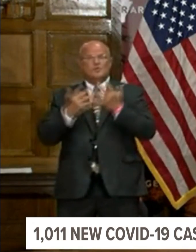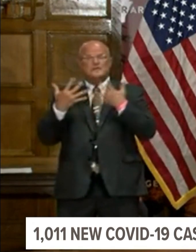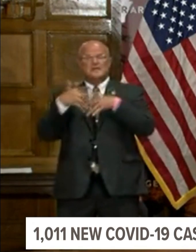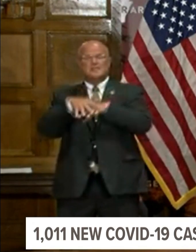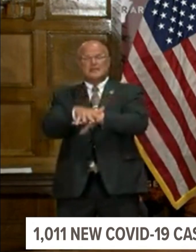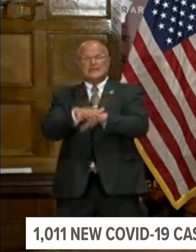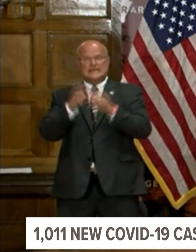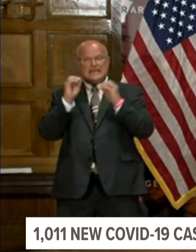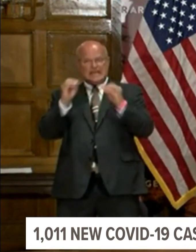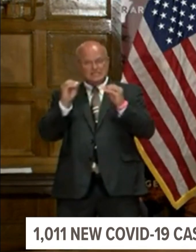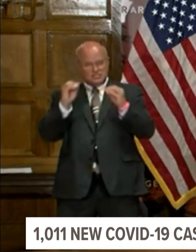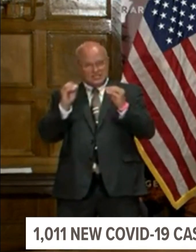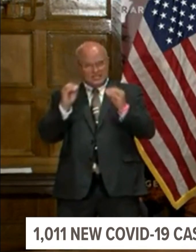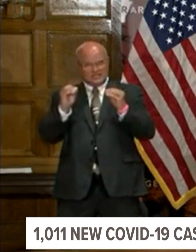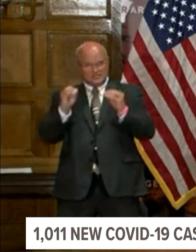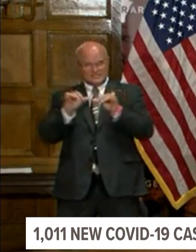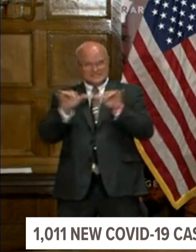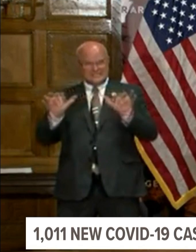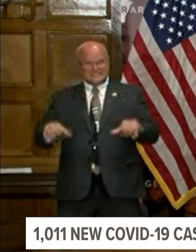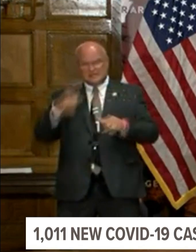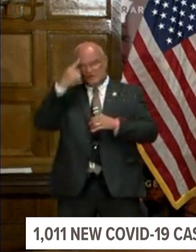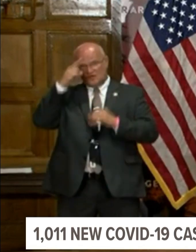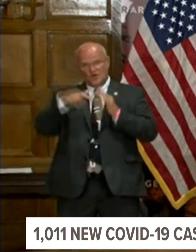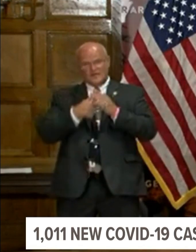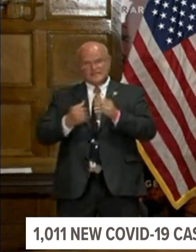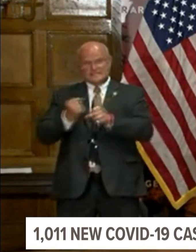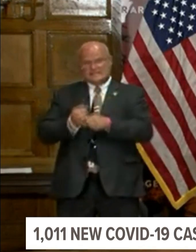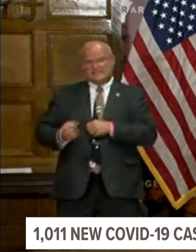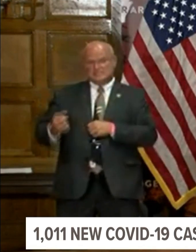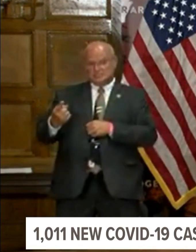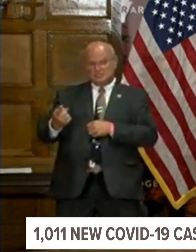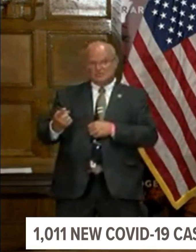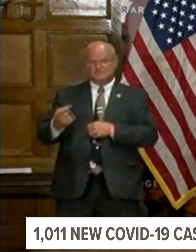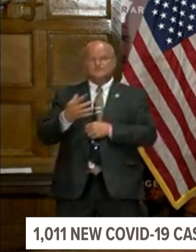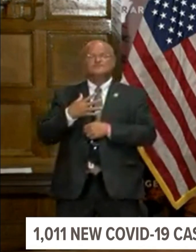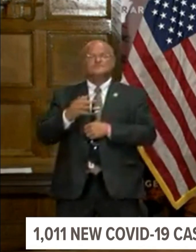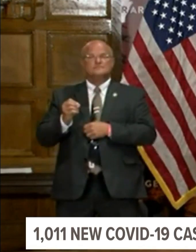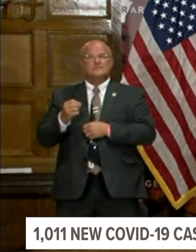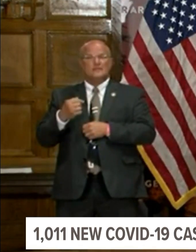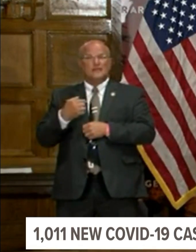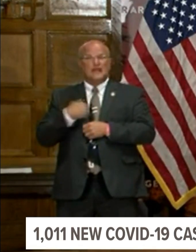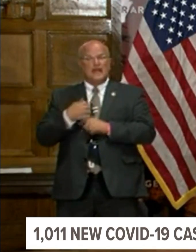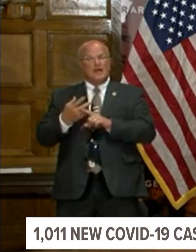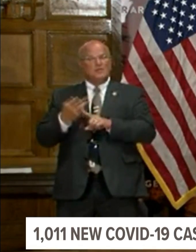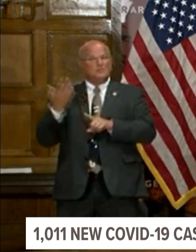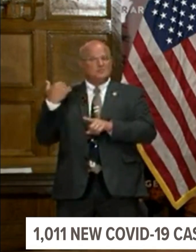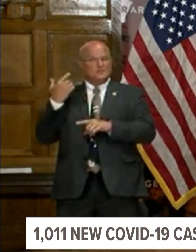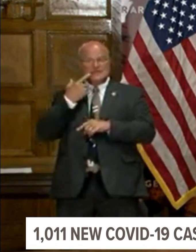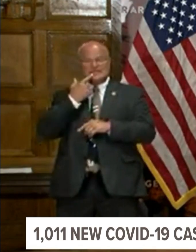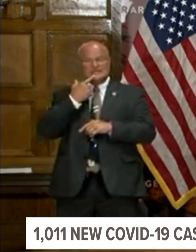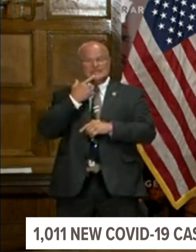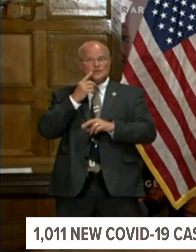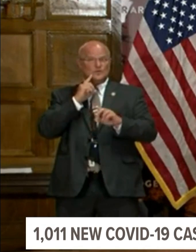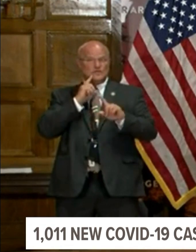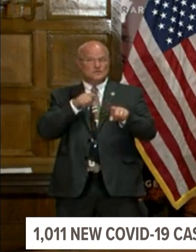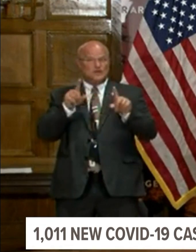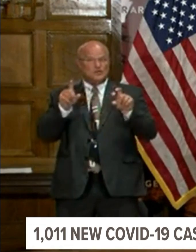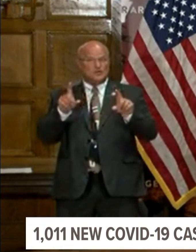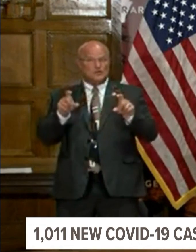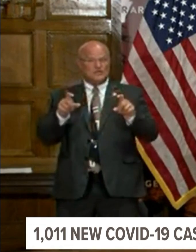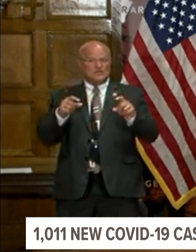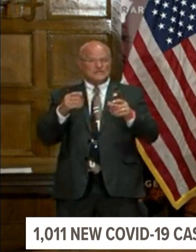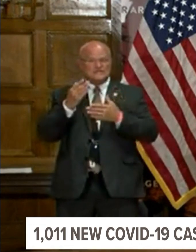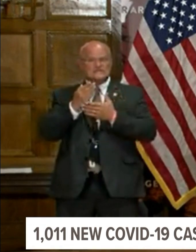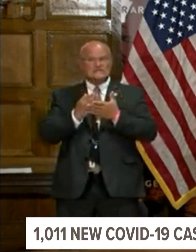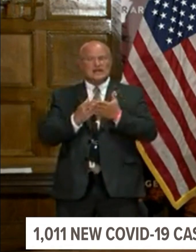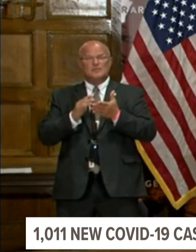blended educational system for this next year. And I previously indicated in response to a question some